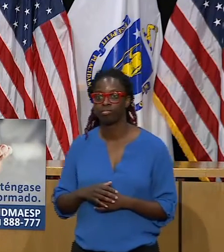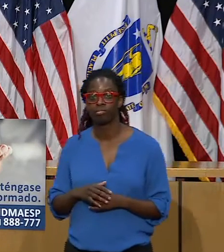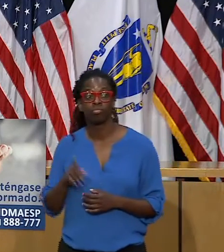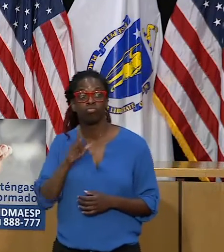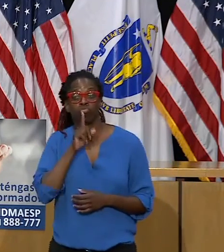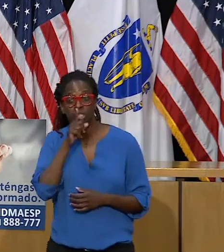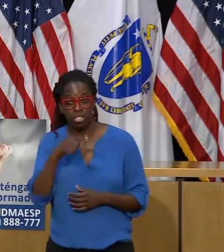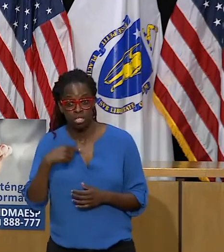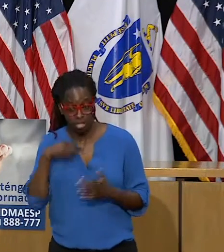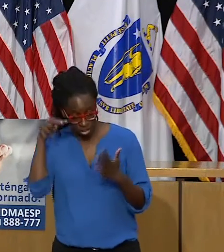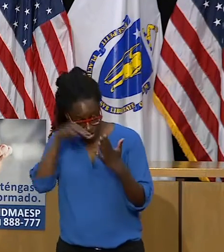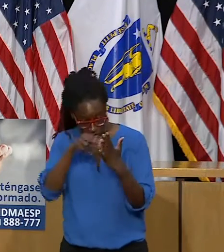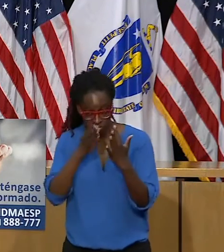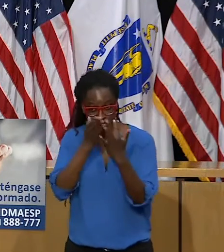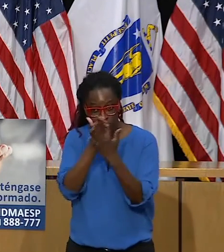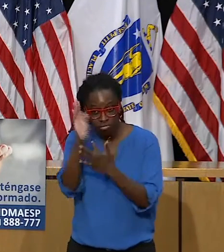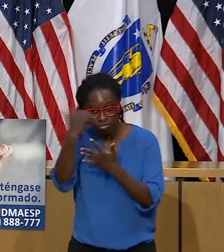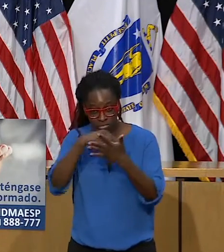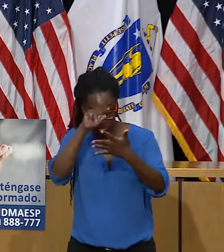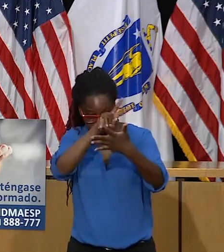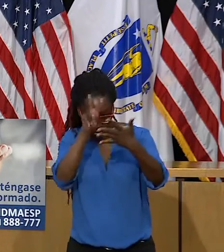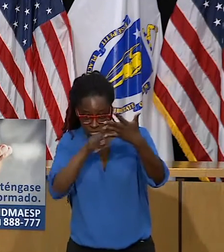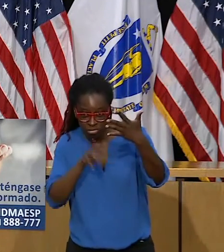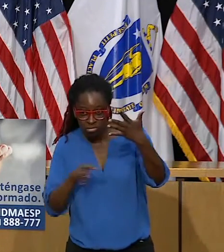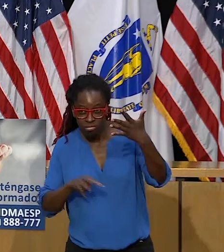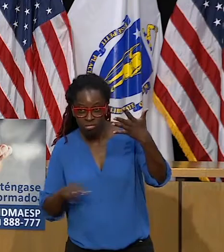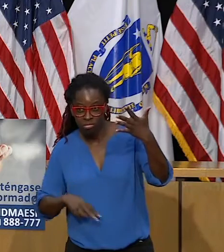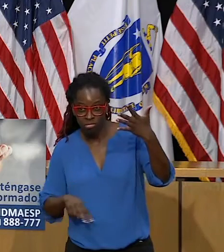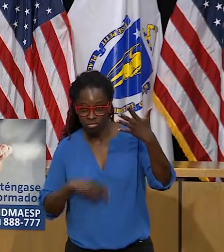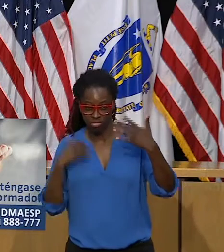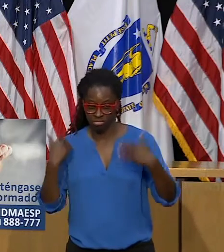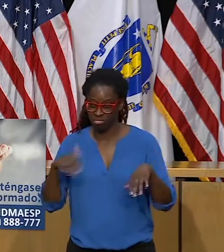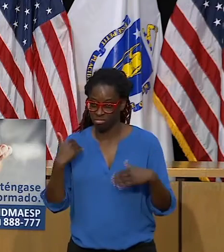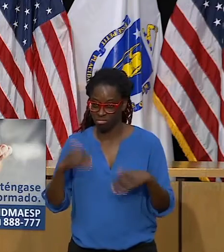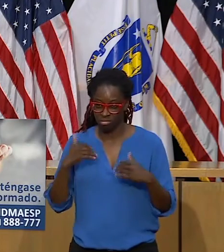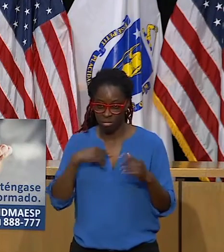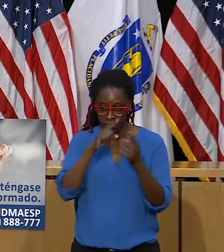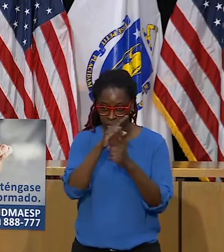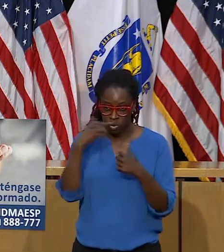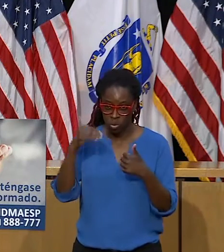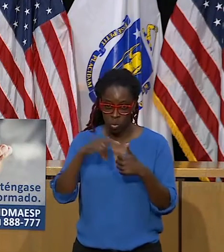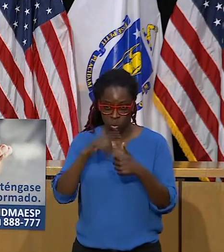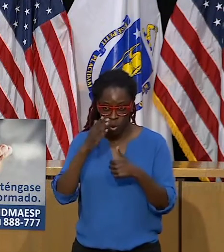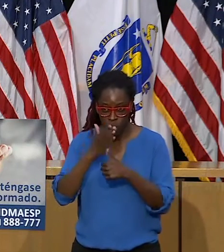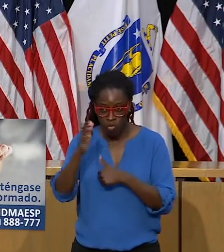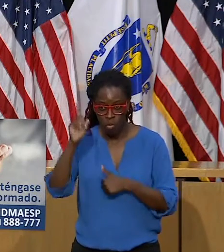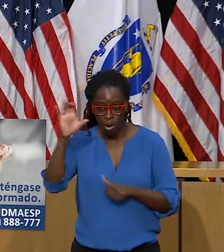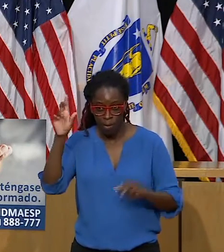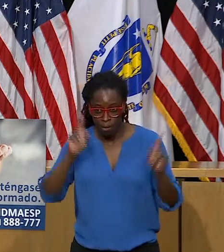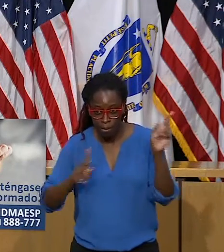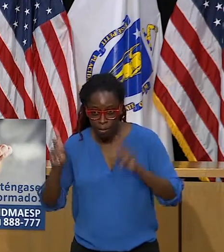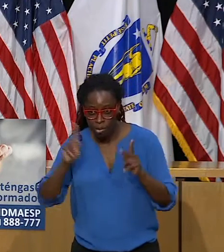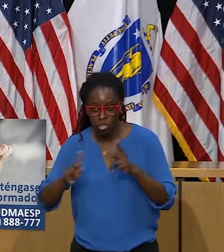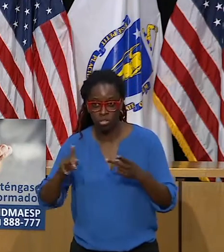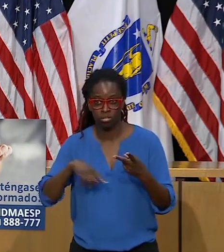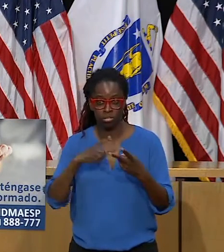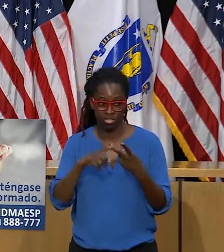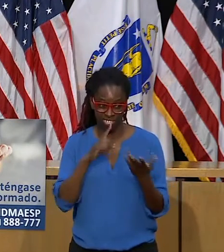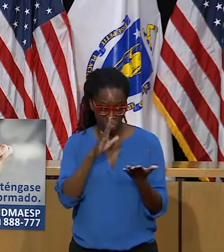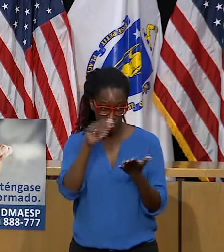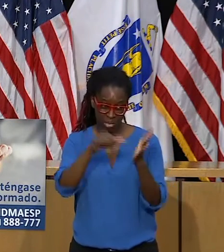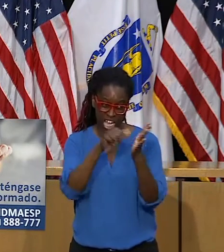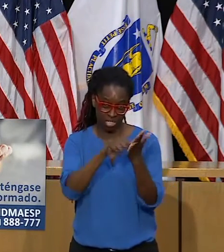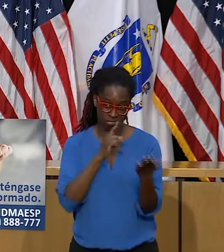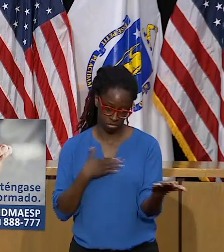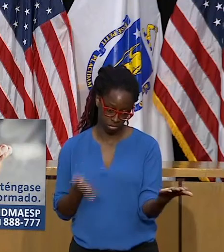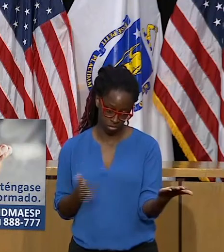people, reviewed more than 15,000 documents, and I think it was incredibly